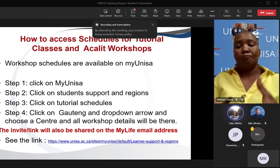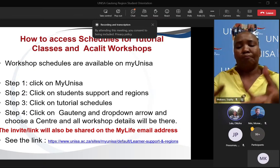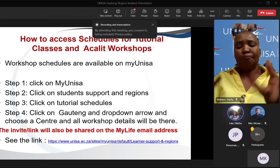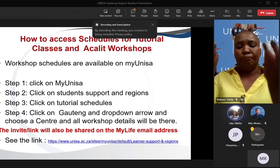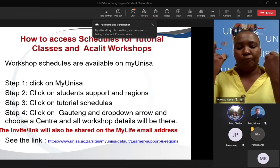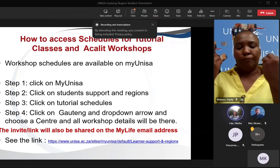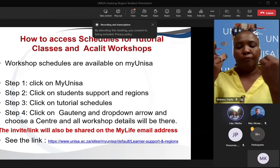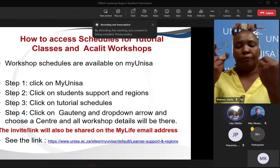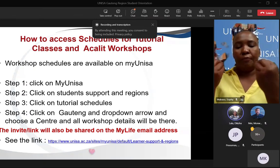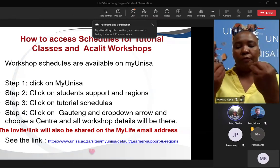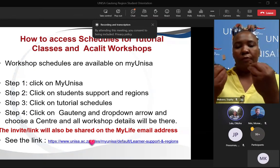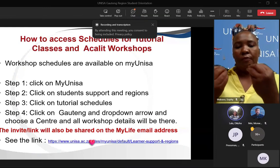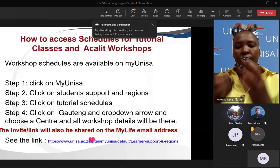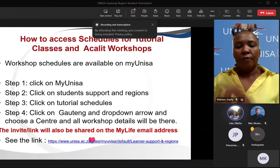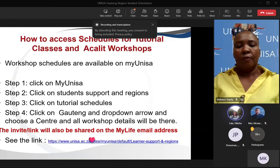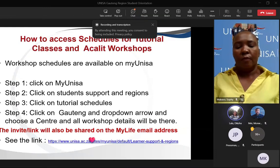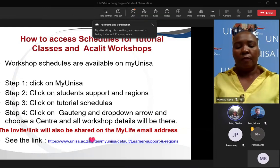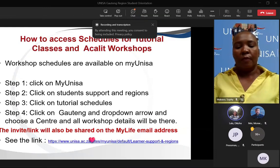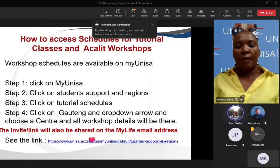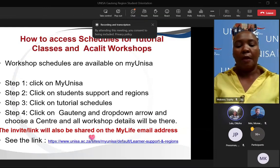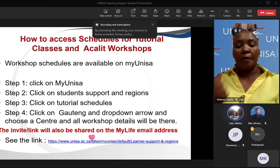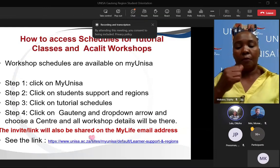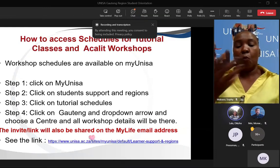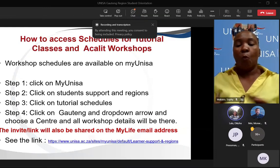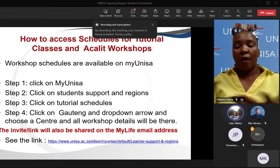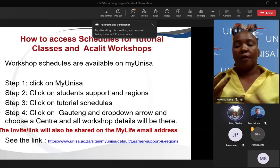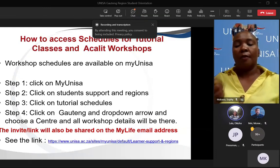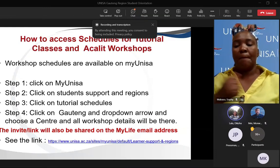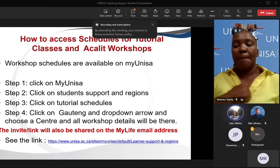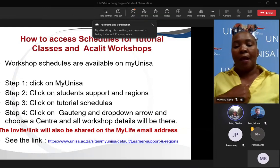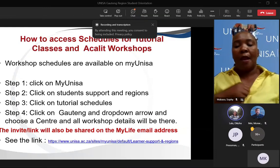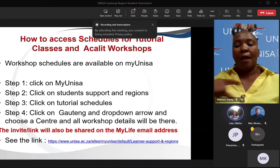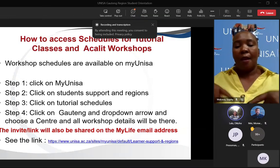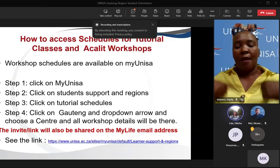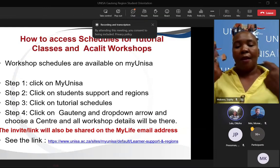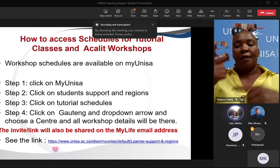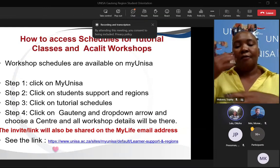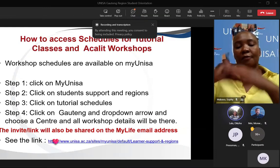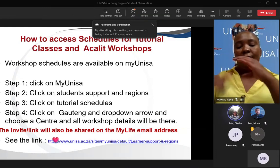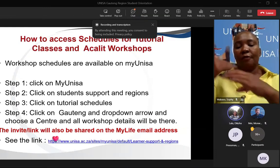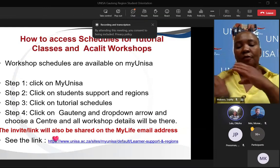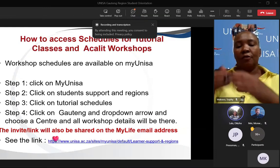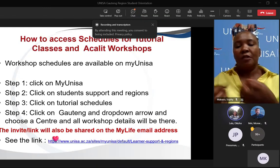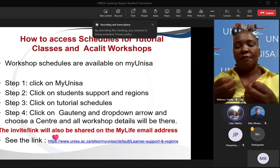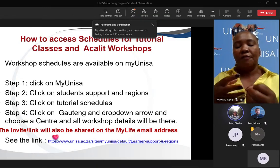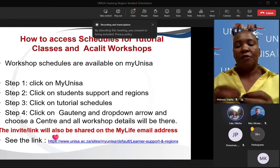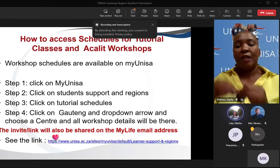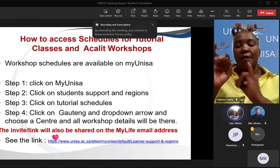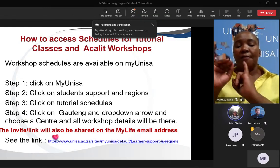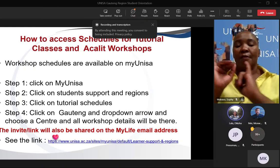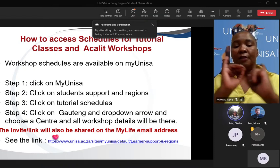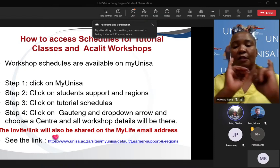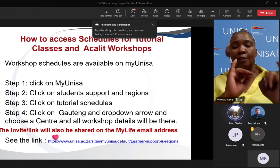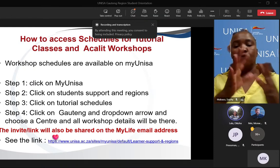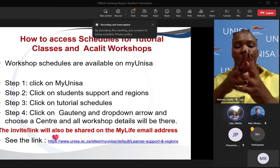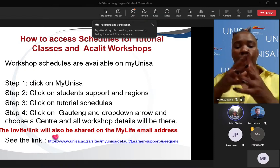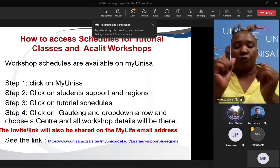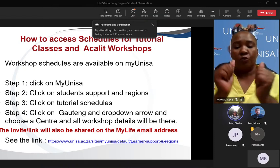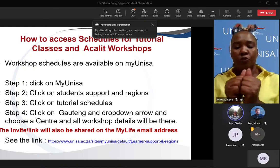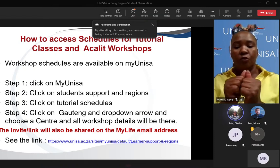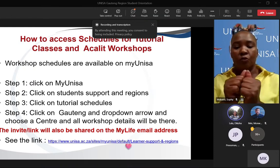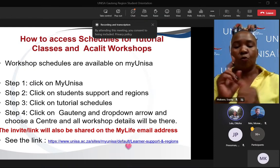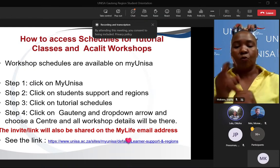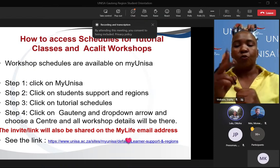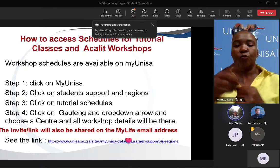your my life email uh to give you the invite as well as the link to the workshops as well as the tutorial classes